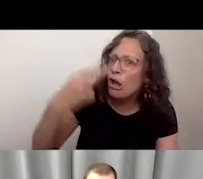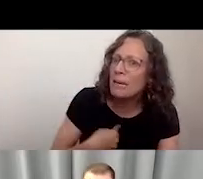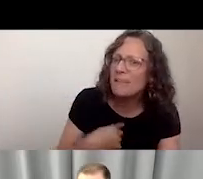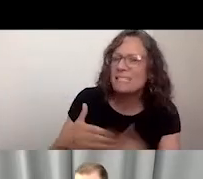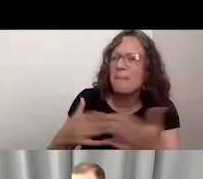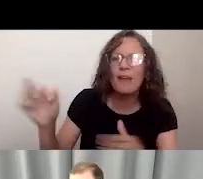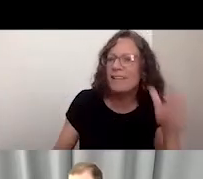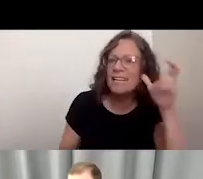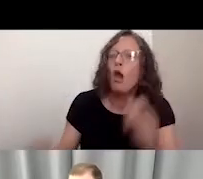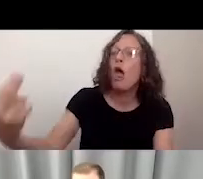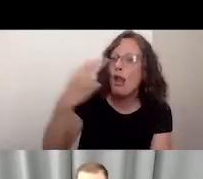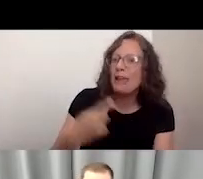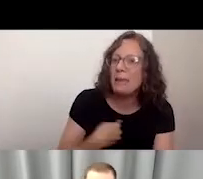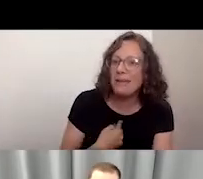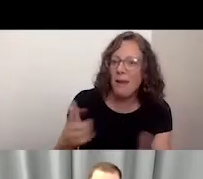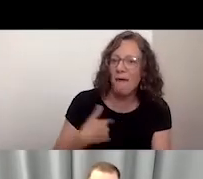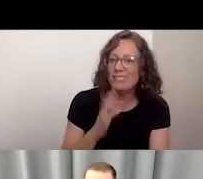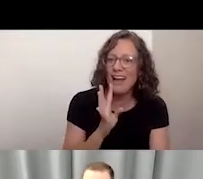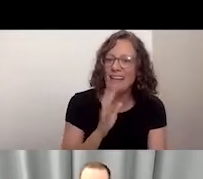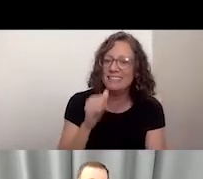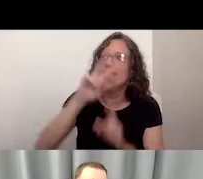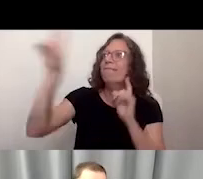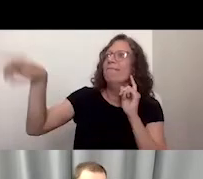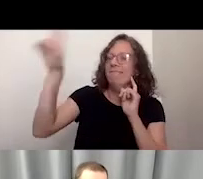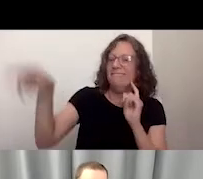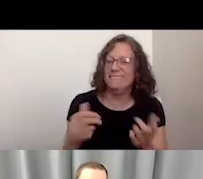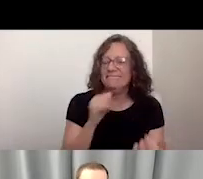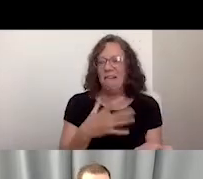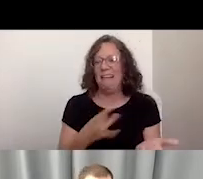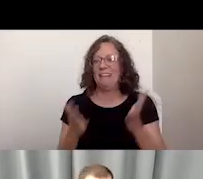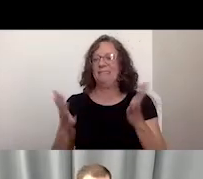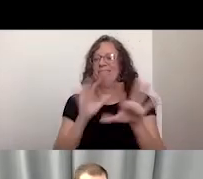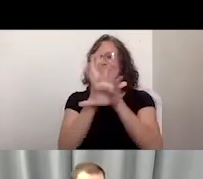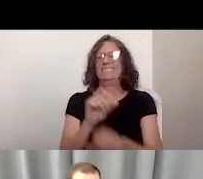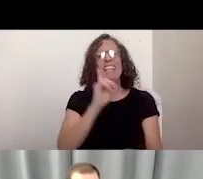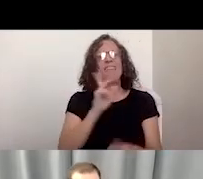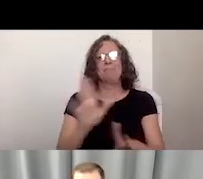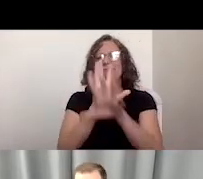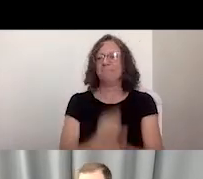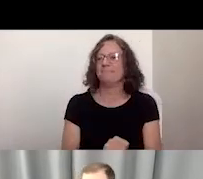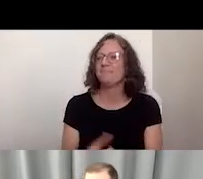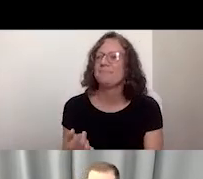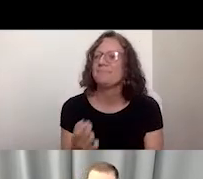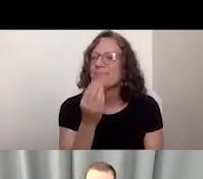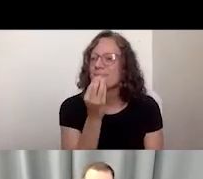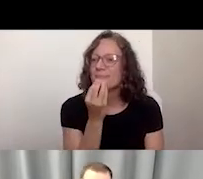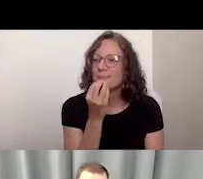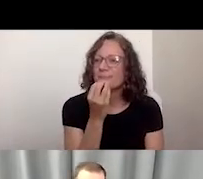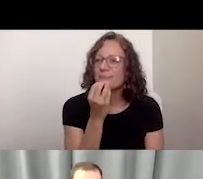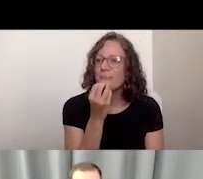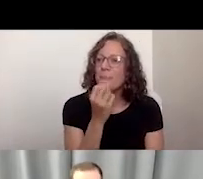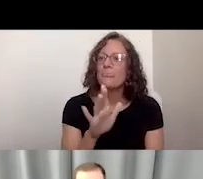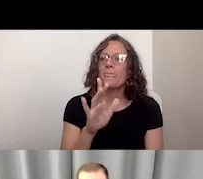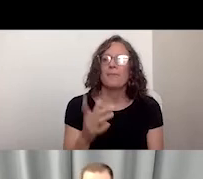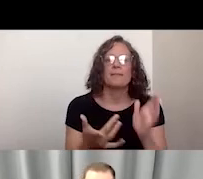deaf people, you don't require eye contact, so you may turn your head. So just keep in mind that if you are talking with a deaf person, keep that face turned toward